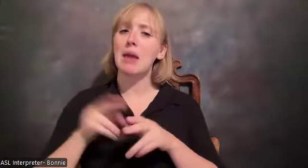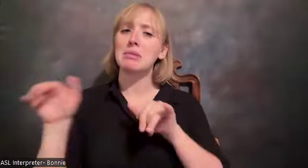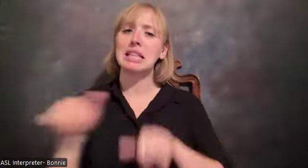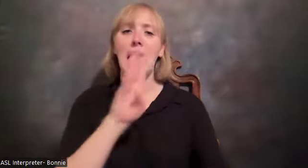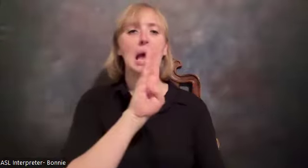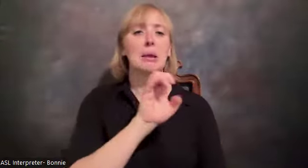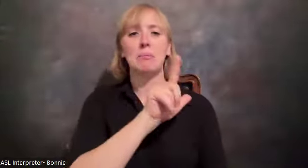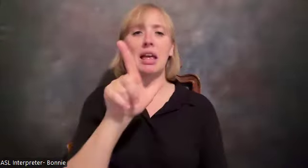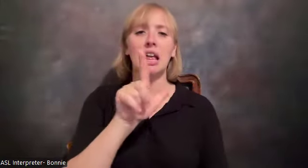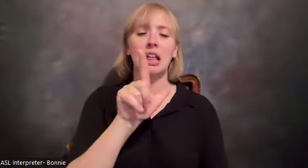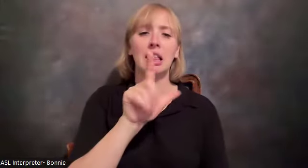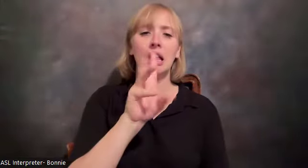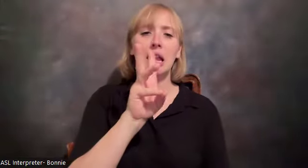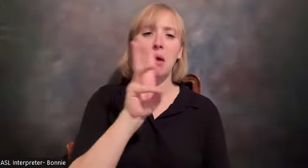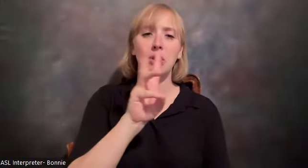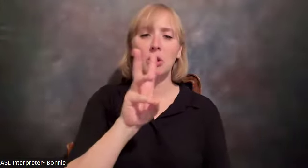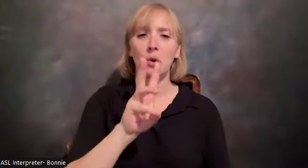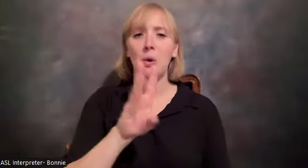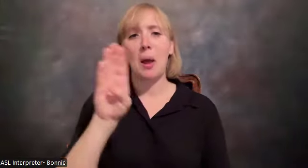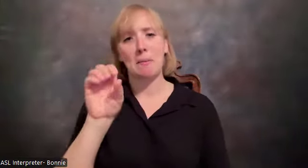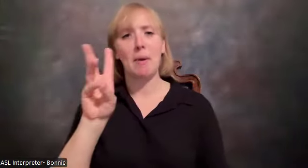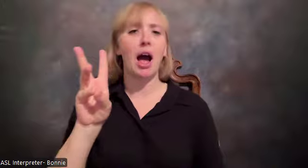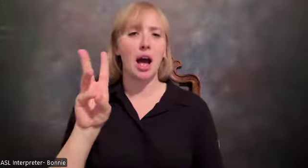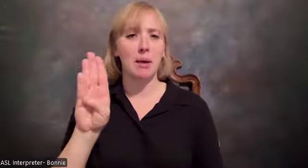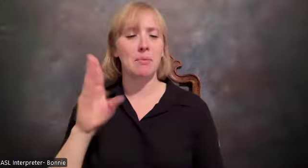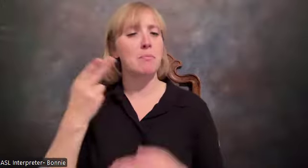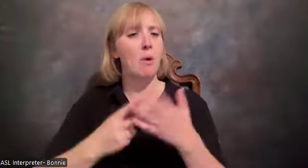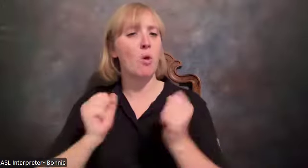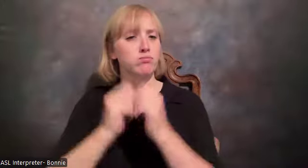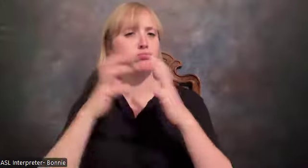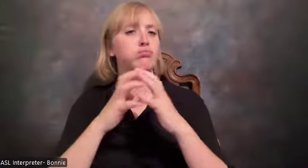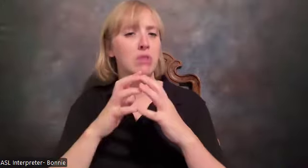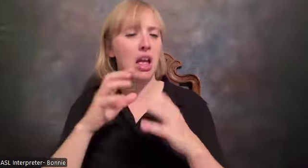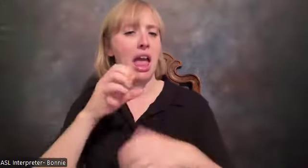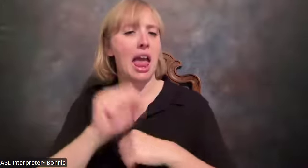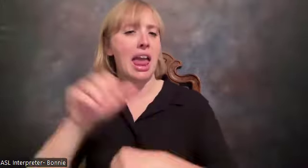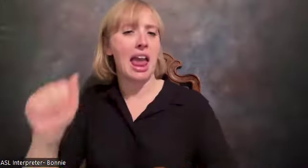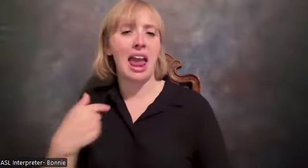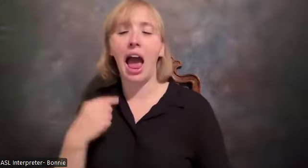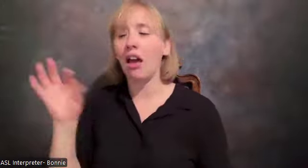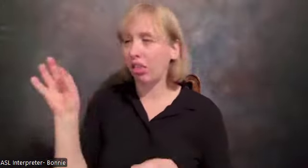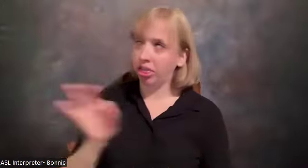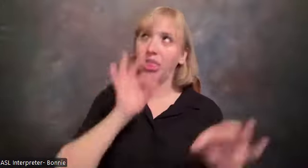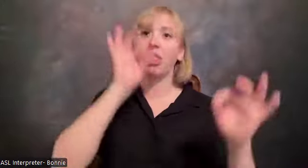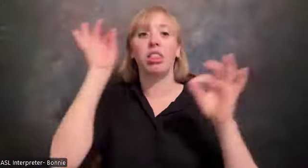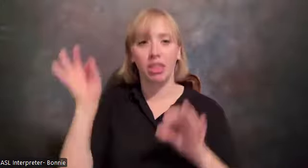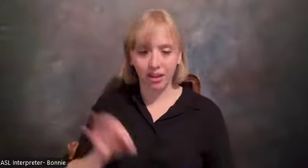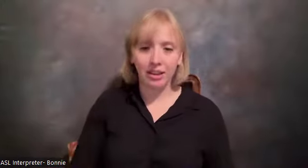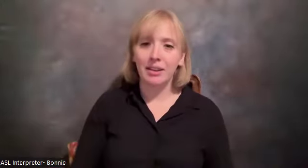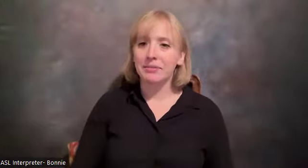of Alcoholics Anonymous. If there was such a thing as a rolling eye emoji, I would have been flashing that all over the place. Come